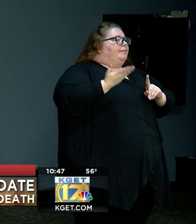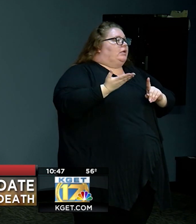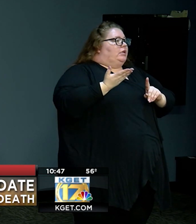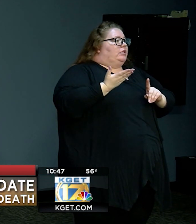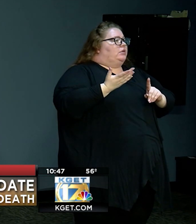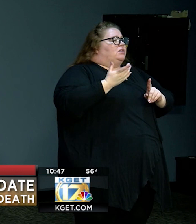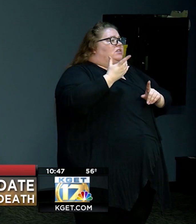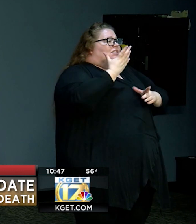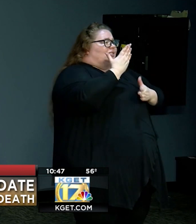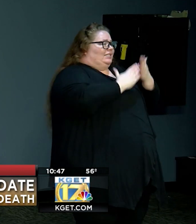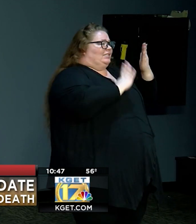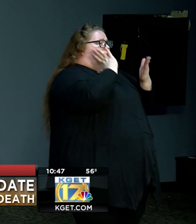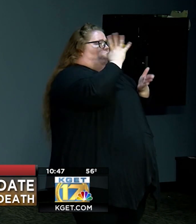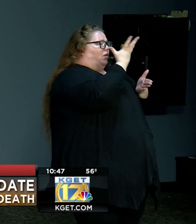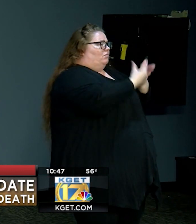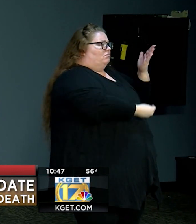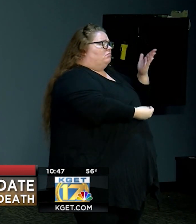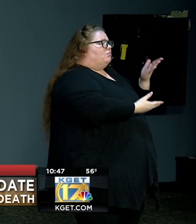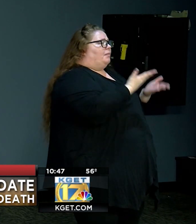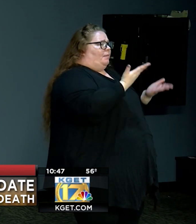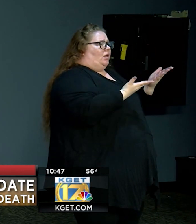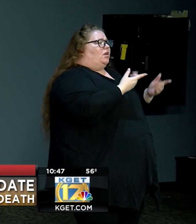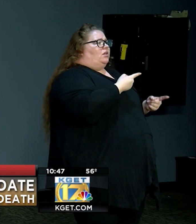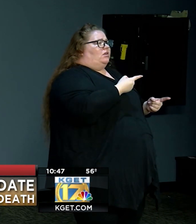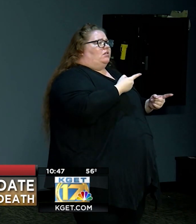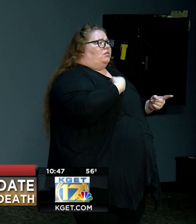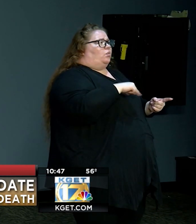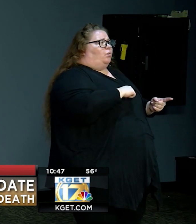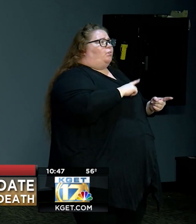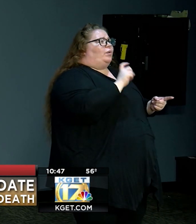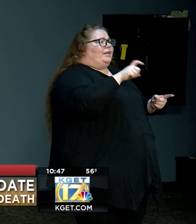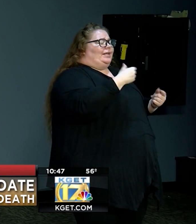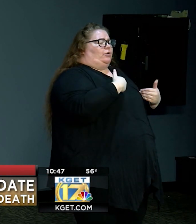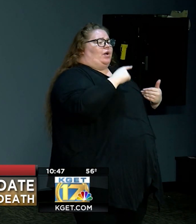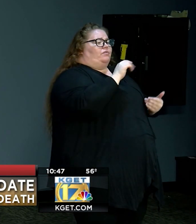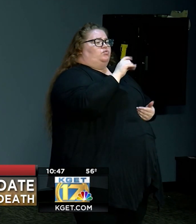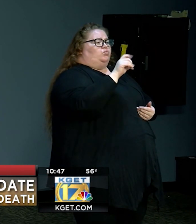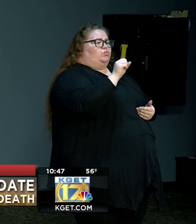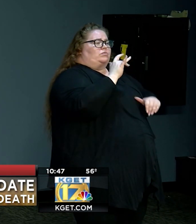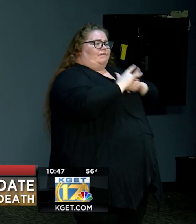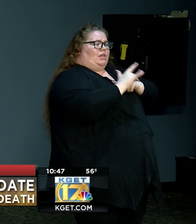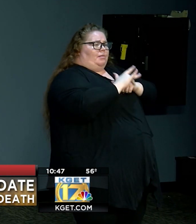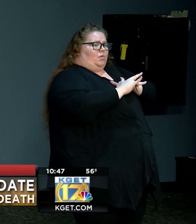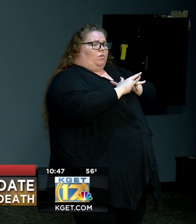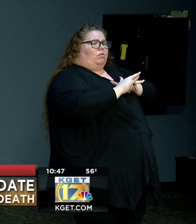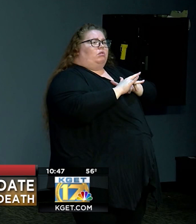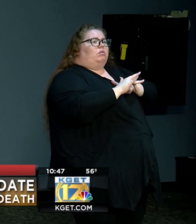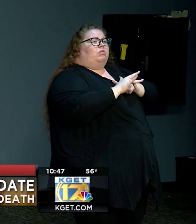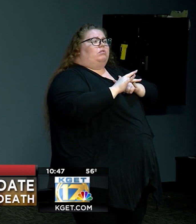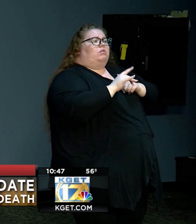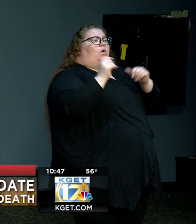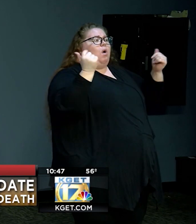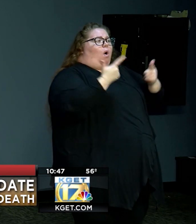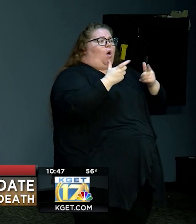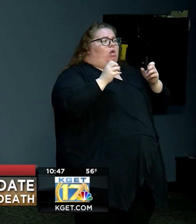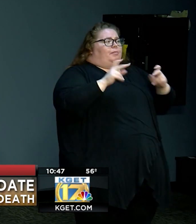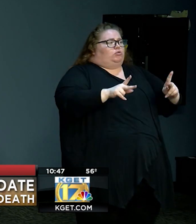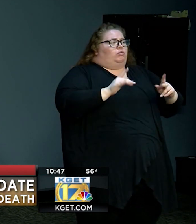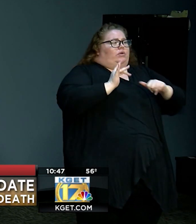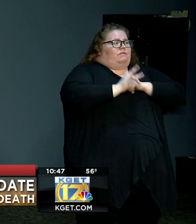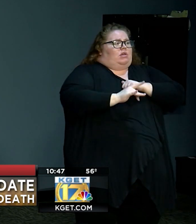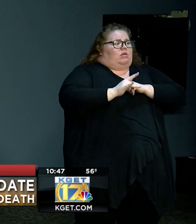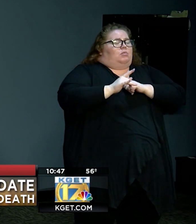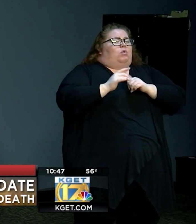pass away from COVID-19. So we have these tools available. We want to make sure we have every opportunity available